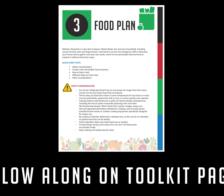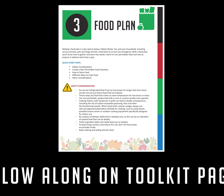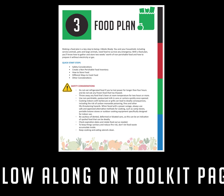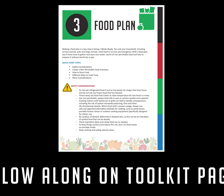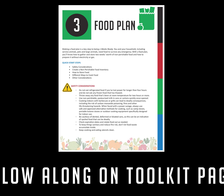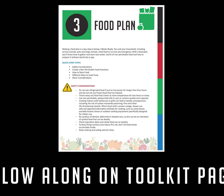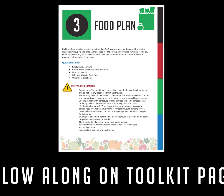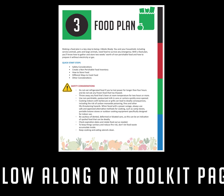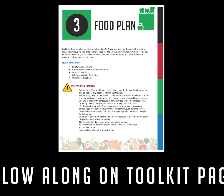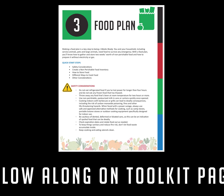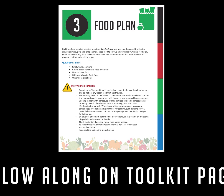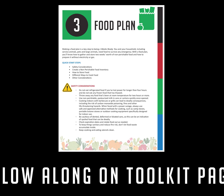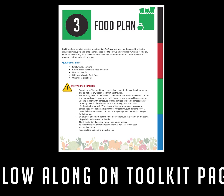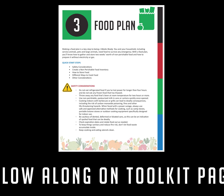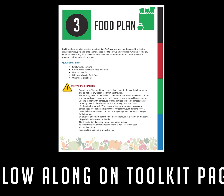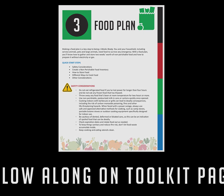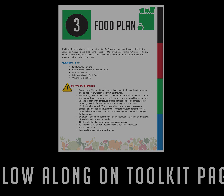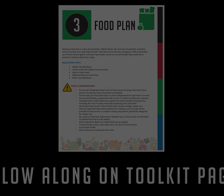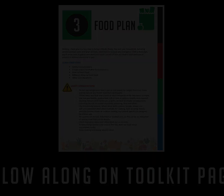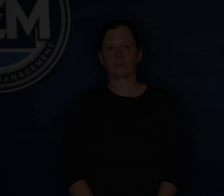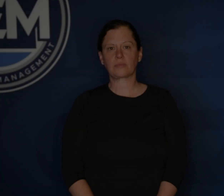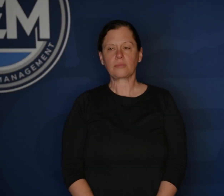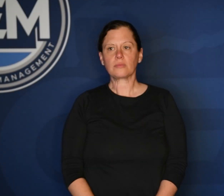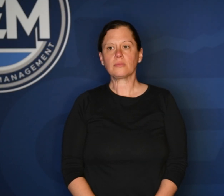Follow along on Toolkit, page 9.